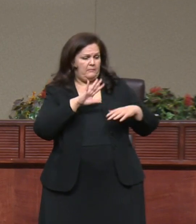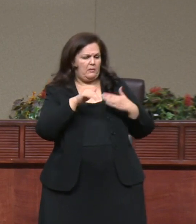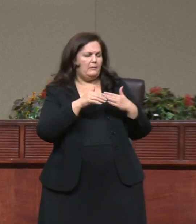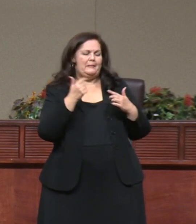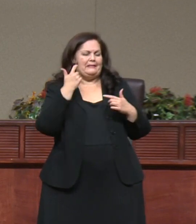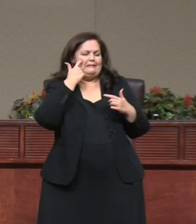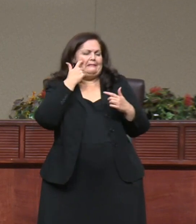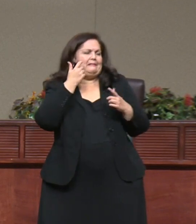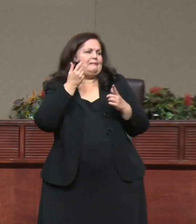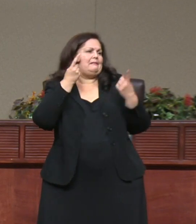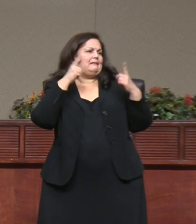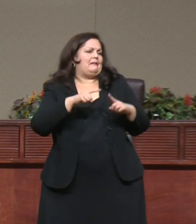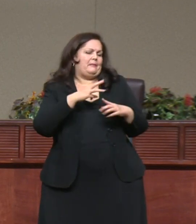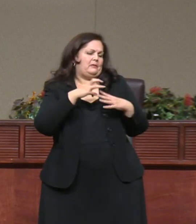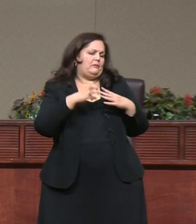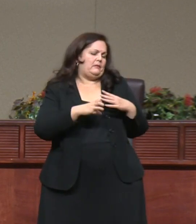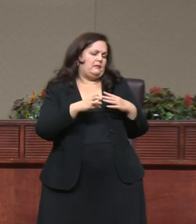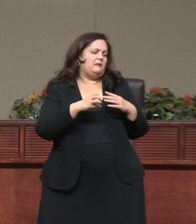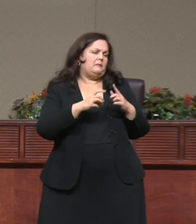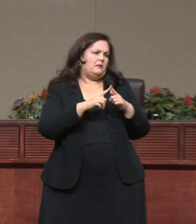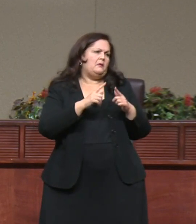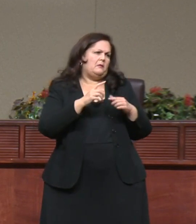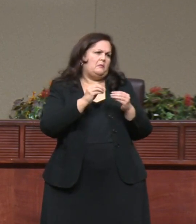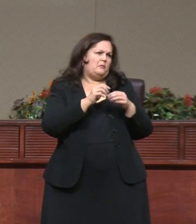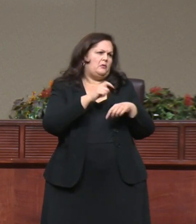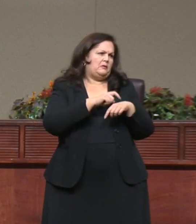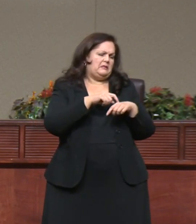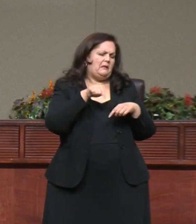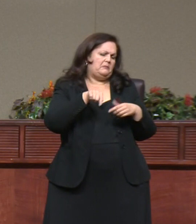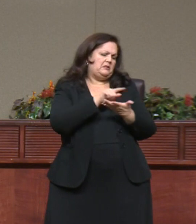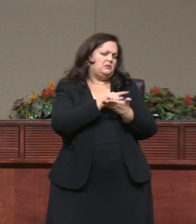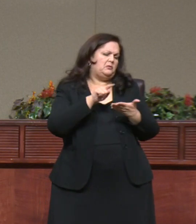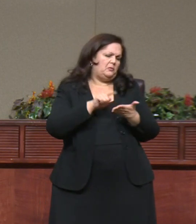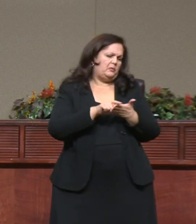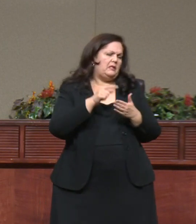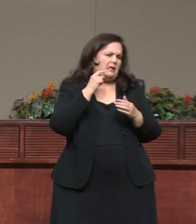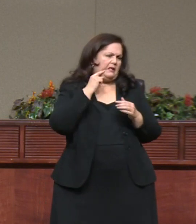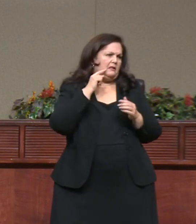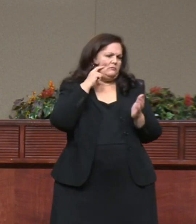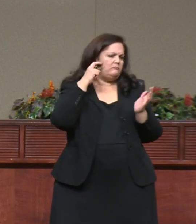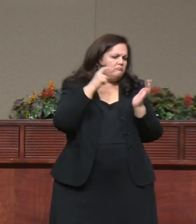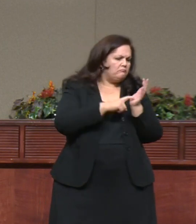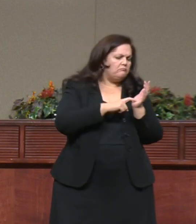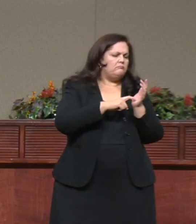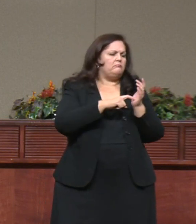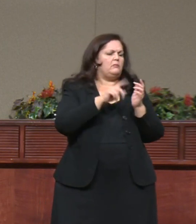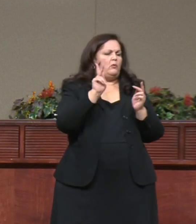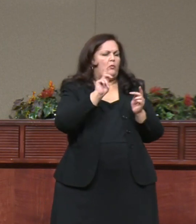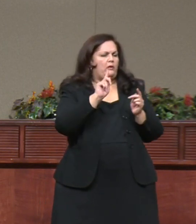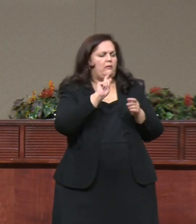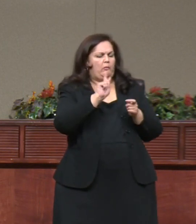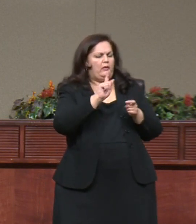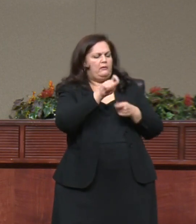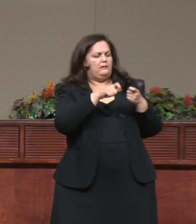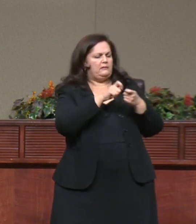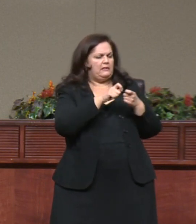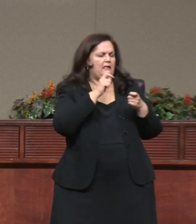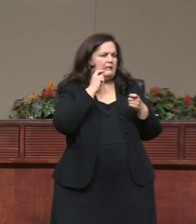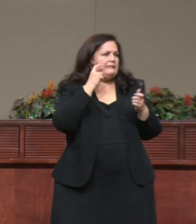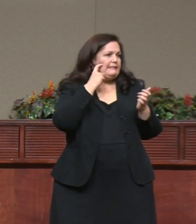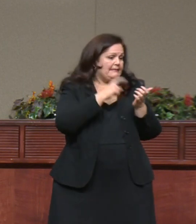weekend. So with time, a little bit over this week, we could be able to map it out and realize if anything is happening